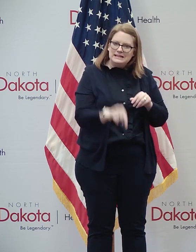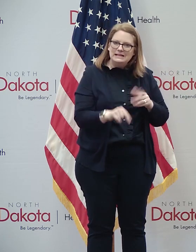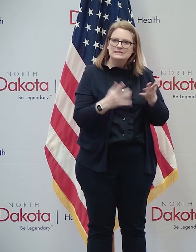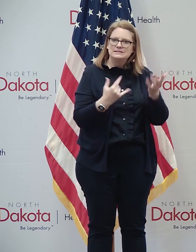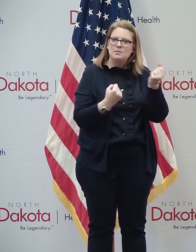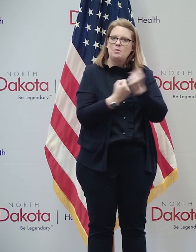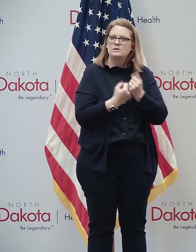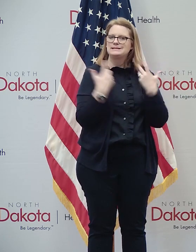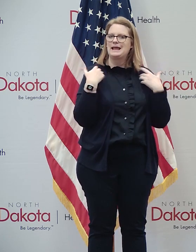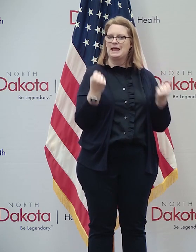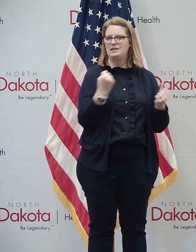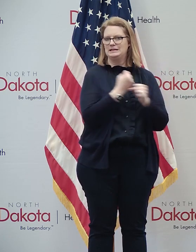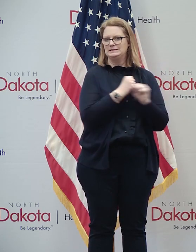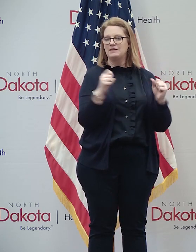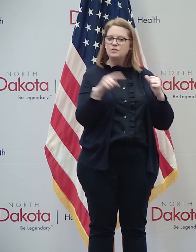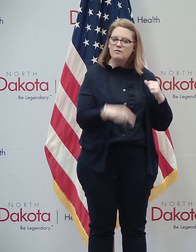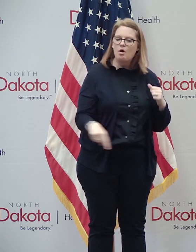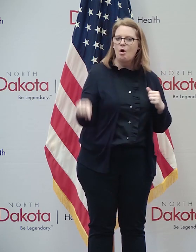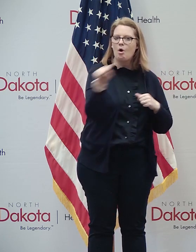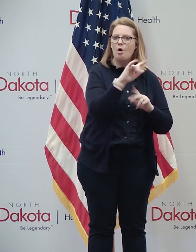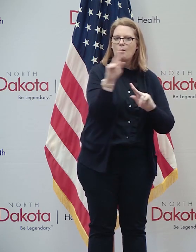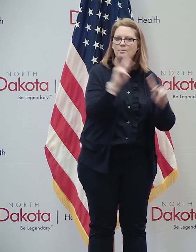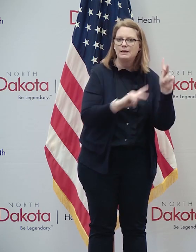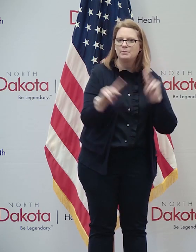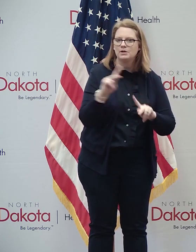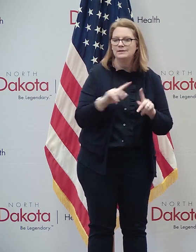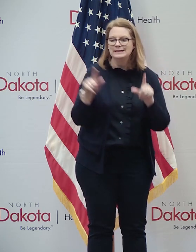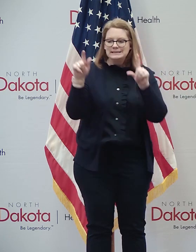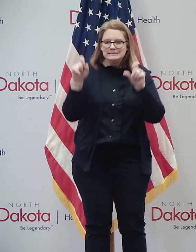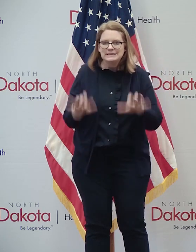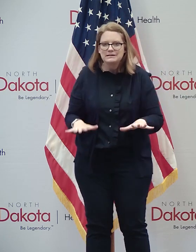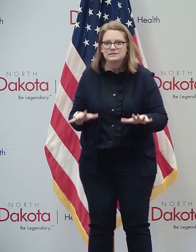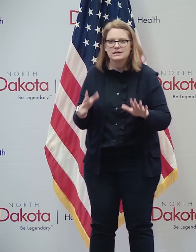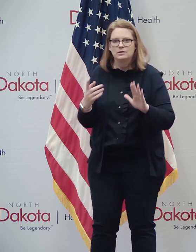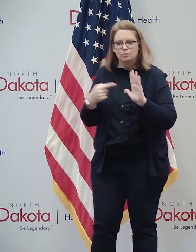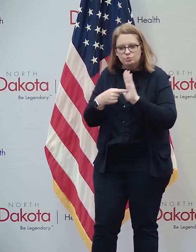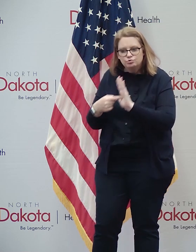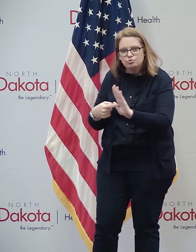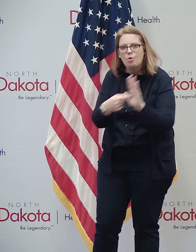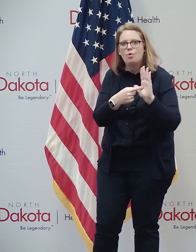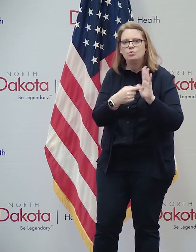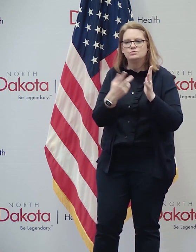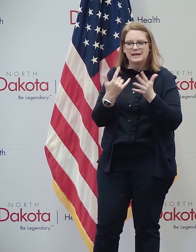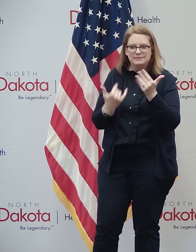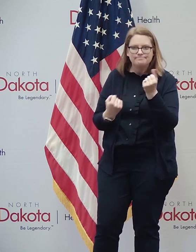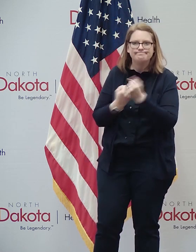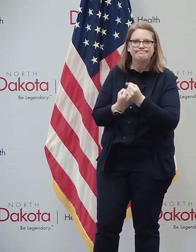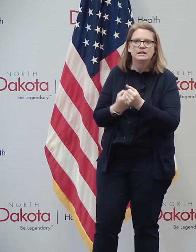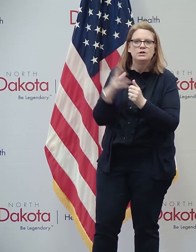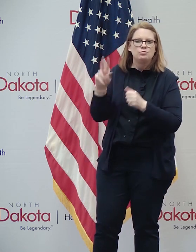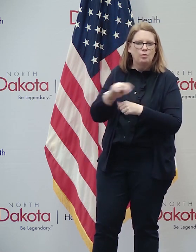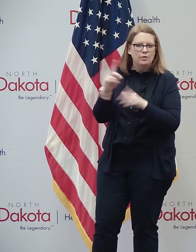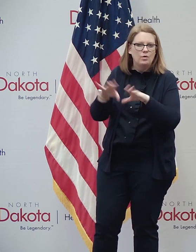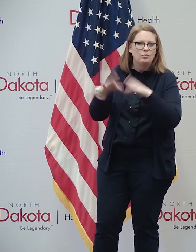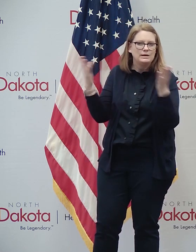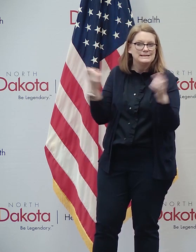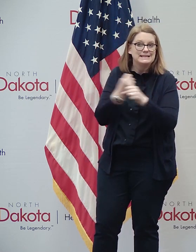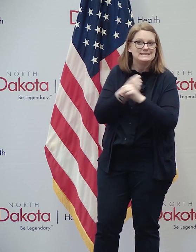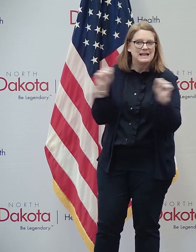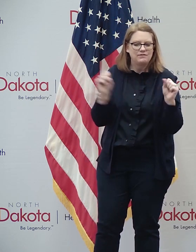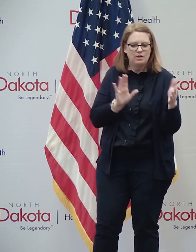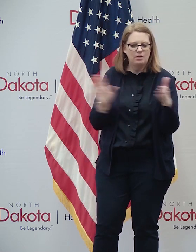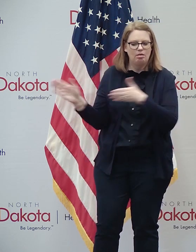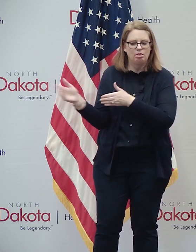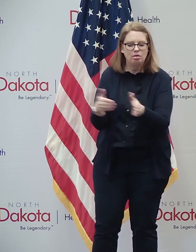of our citizens. It's the foundation. Testing is the foundation for North Dakota restart and safely reopen the economy. And testing